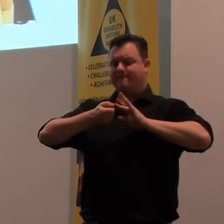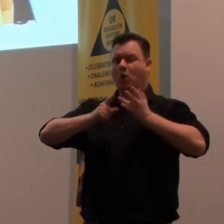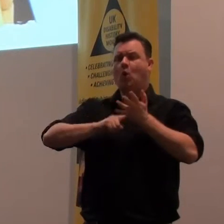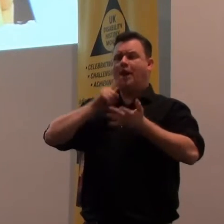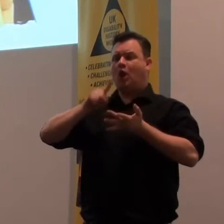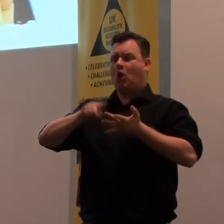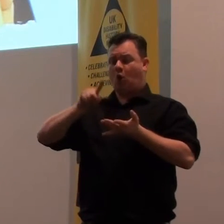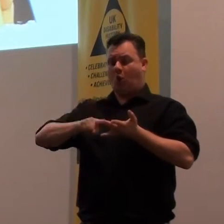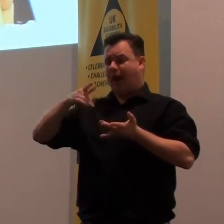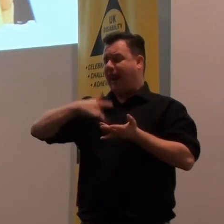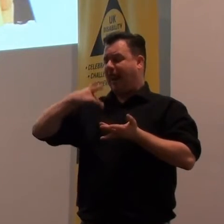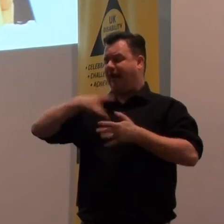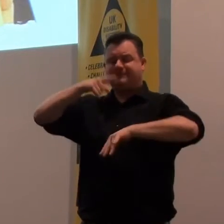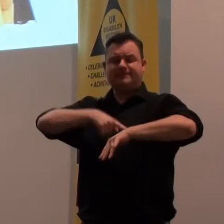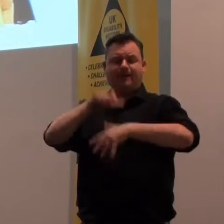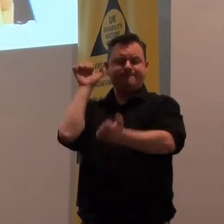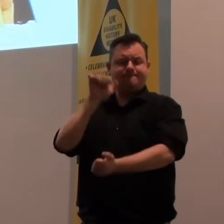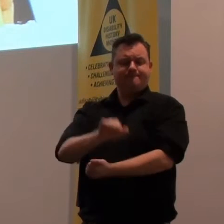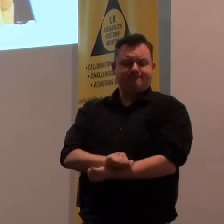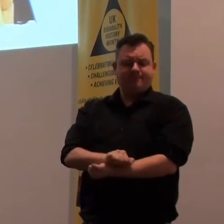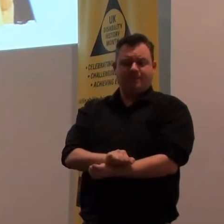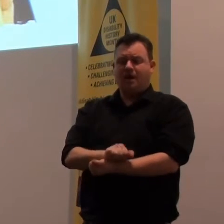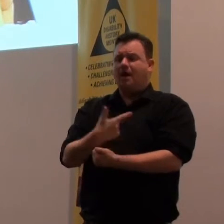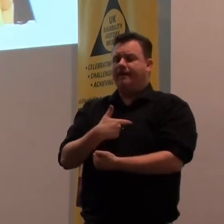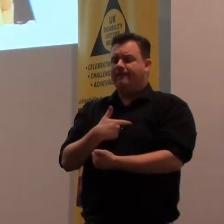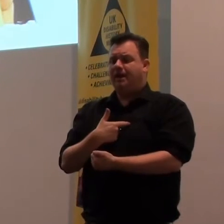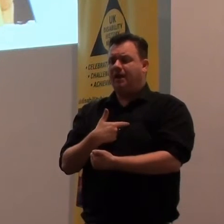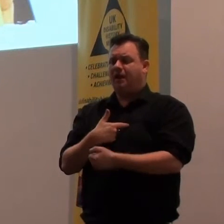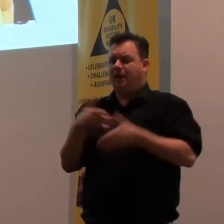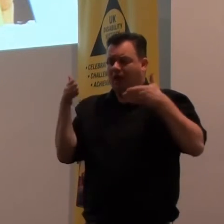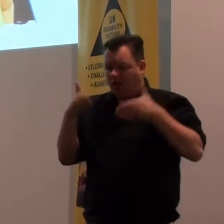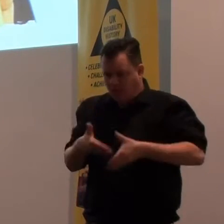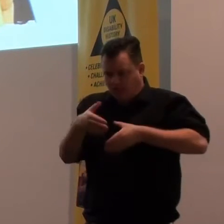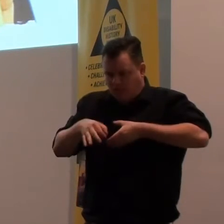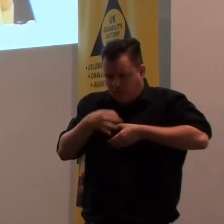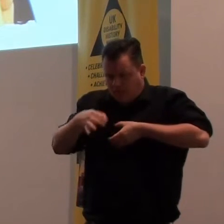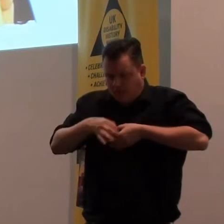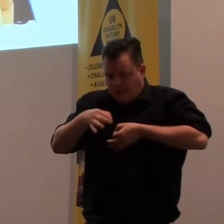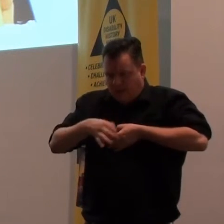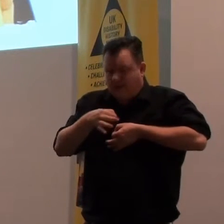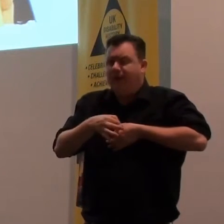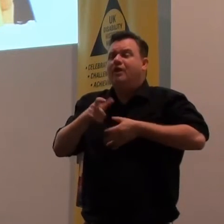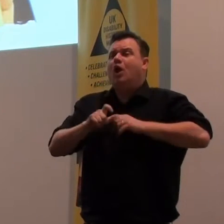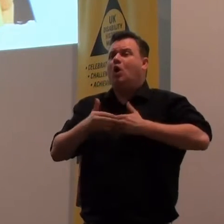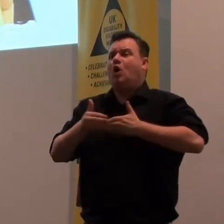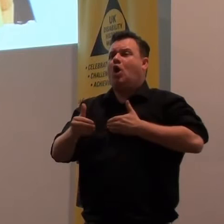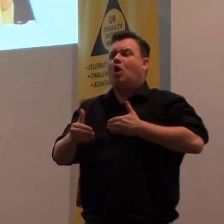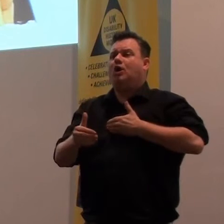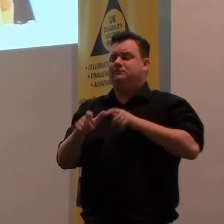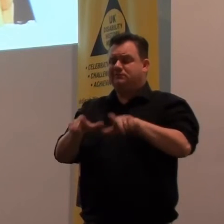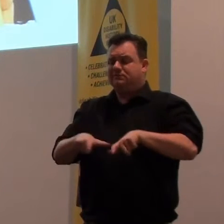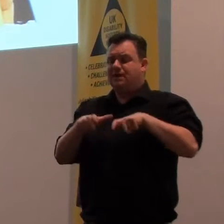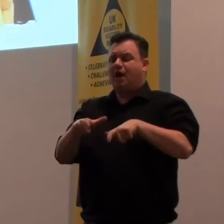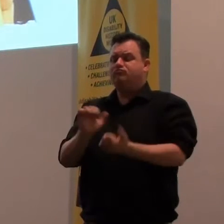lifetime sentence given. They had me sewing buttonholes in their long-stay hospital prison. I